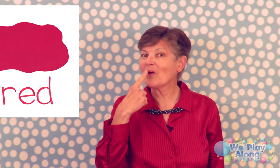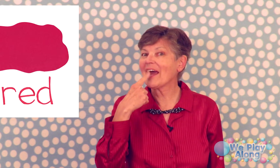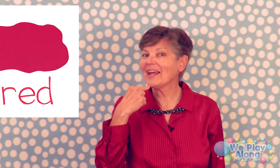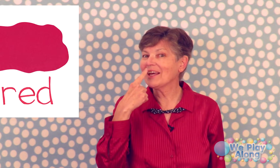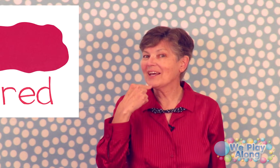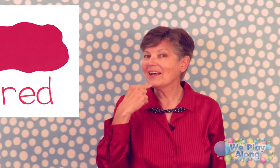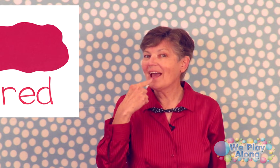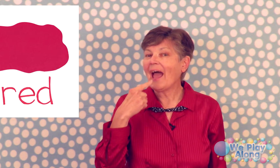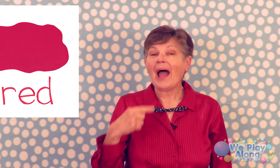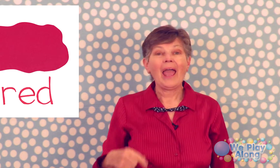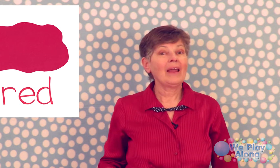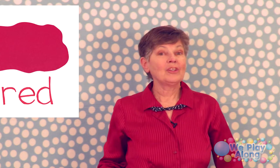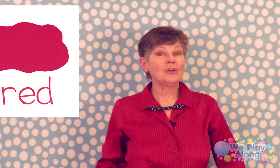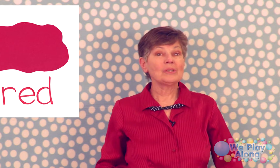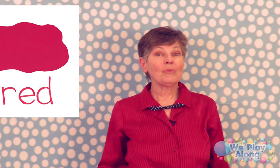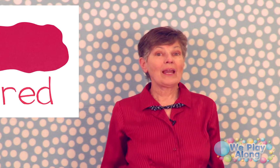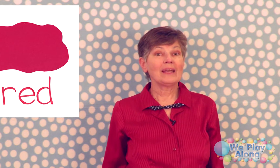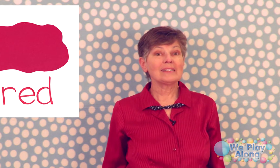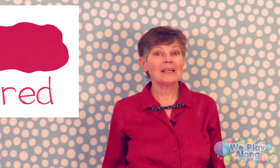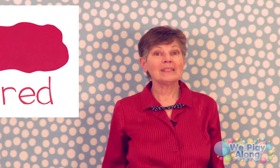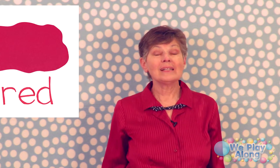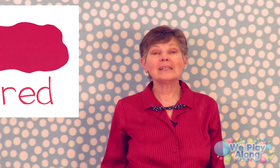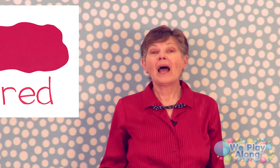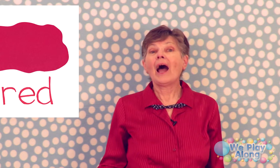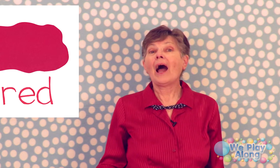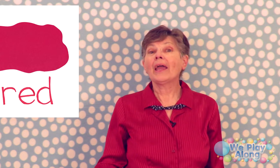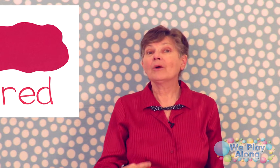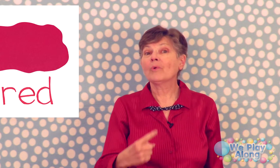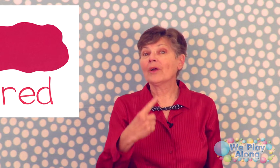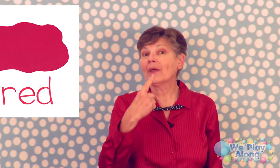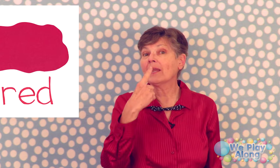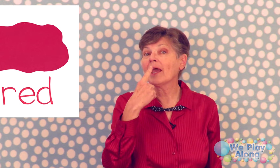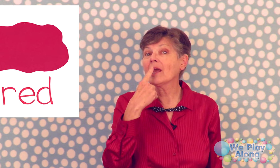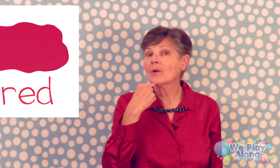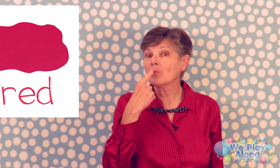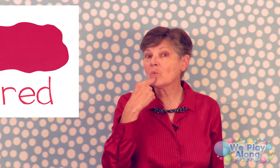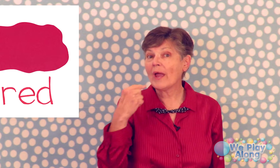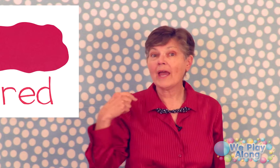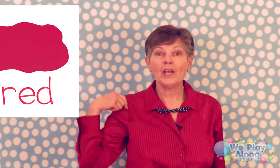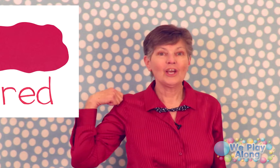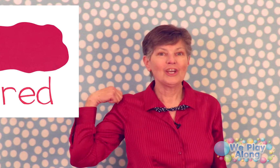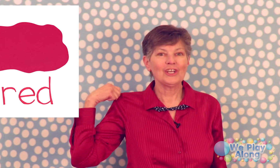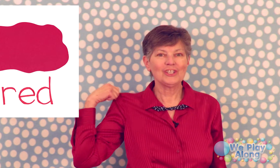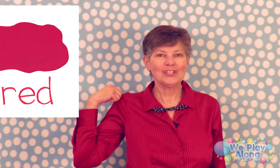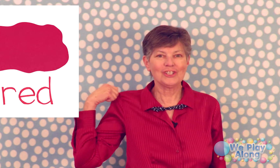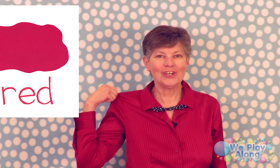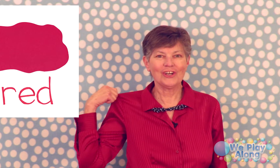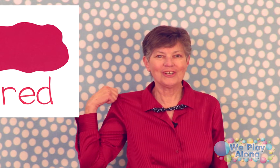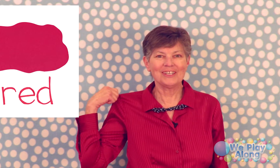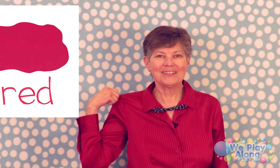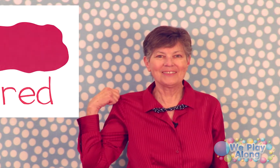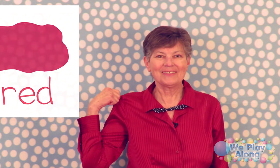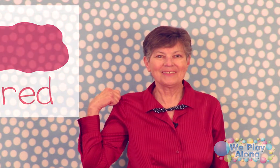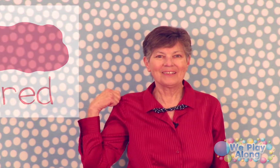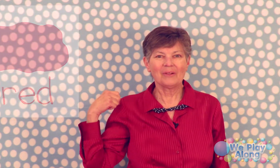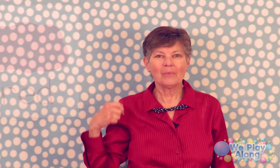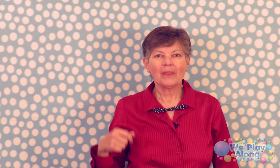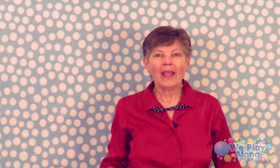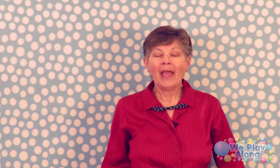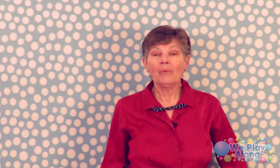red. And to use red in a sentence, I am wearing a red shirt. And one